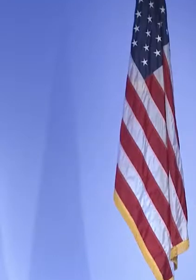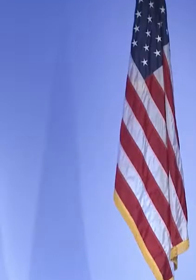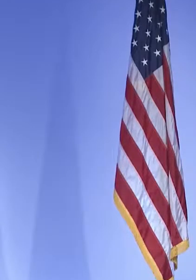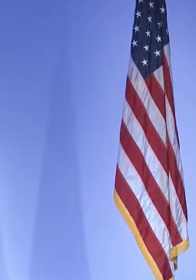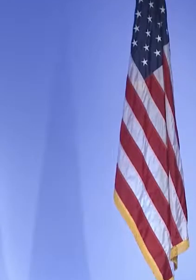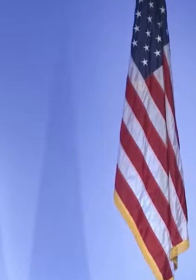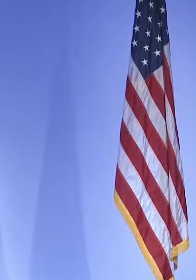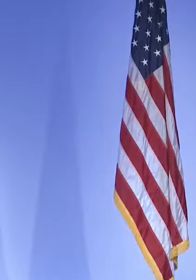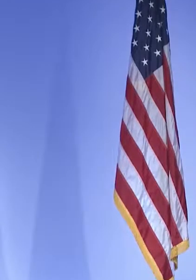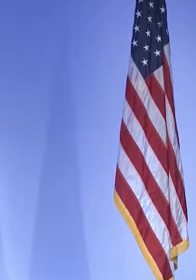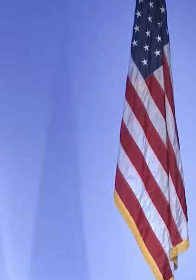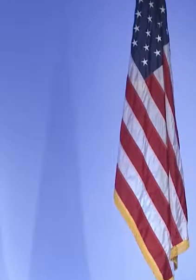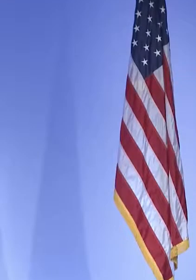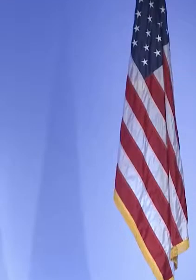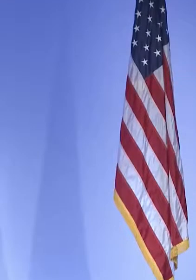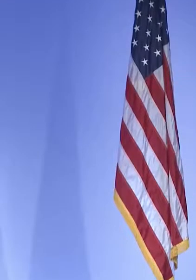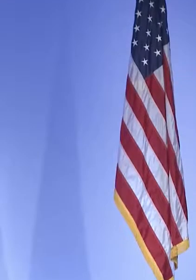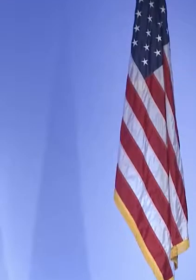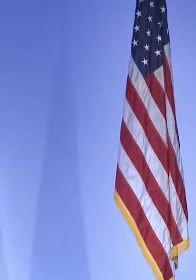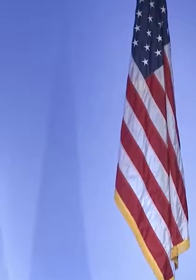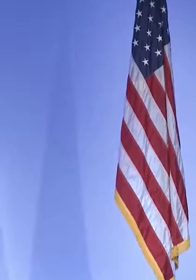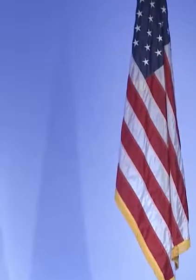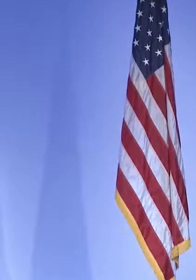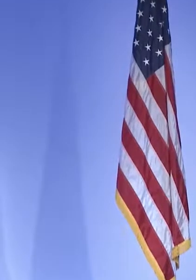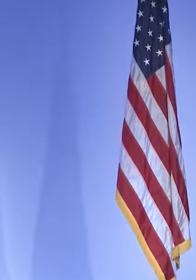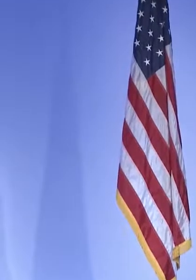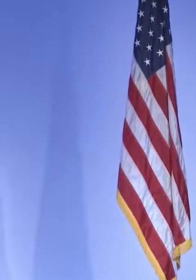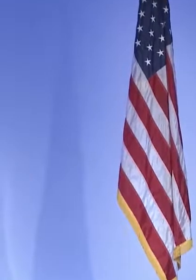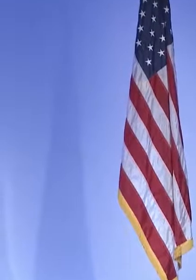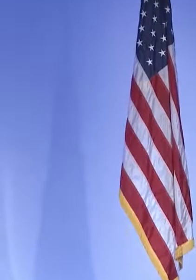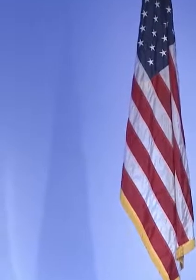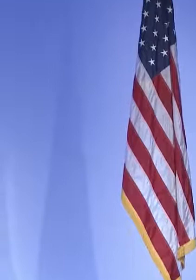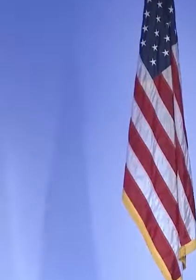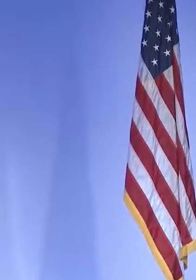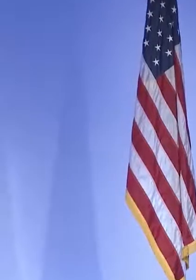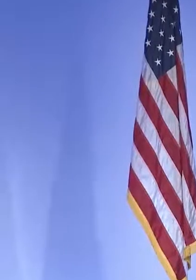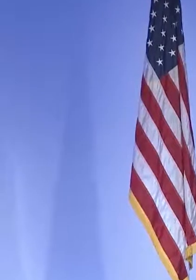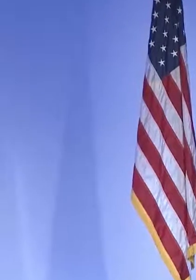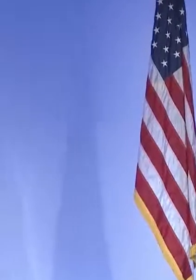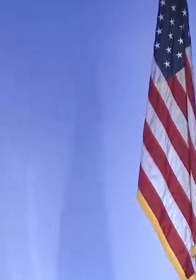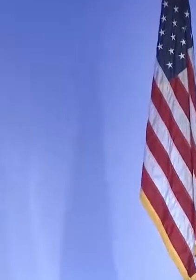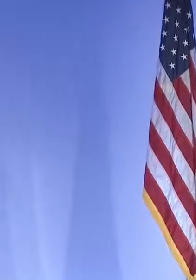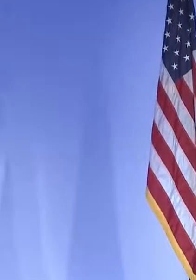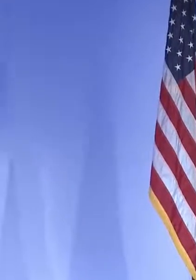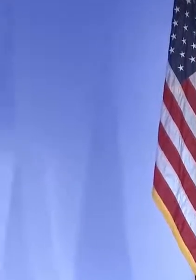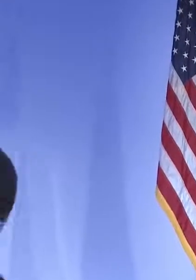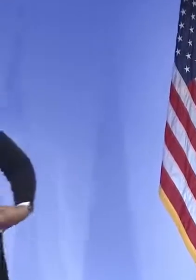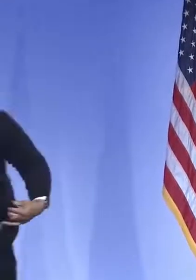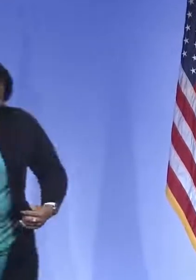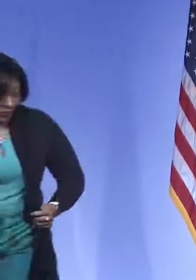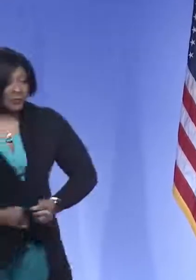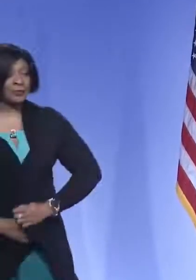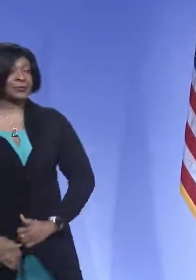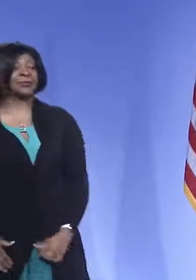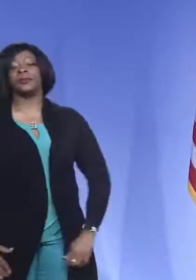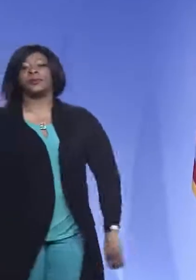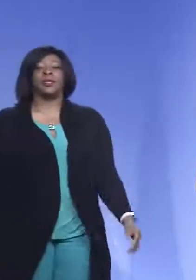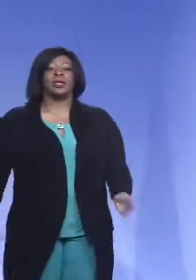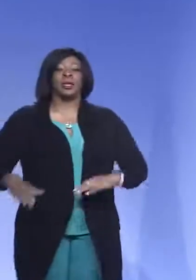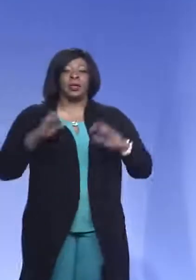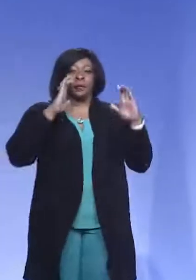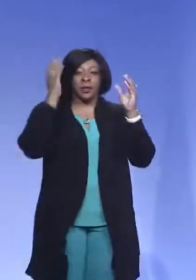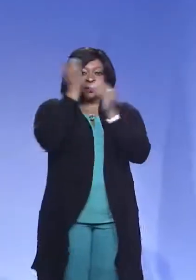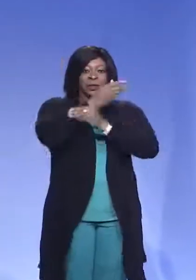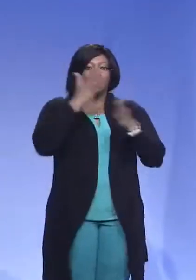Lindenwood site. Both of those are posted on shelby.community. And then we will also be sending a communication out so that